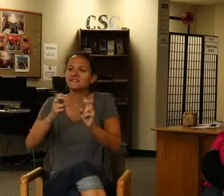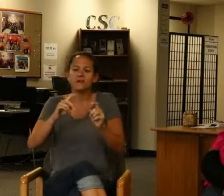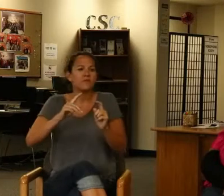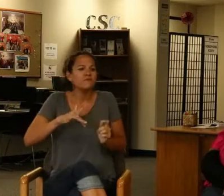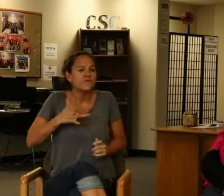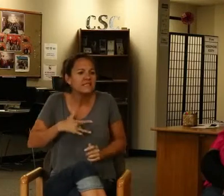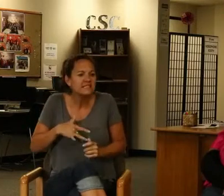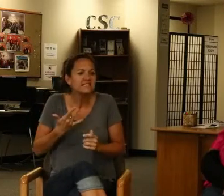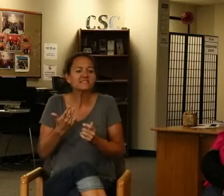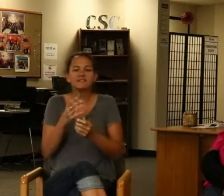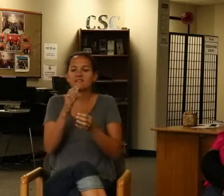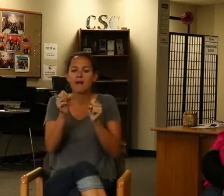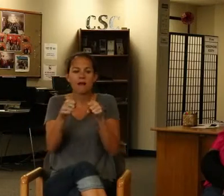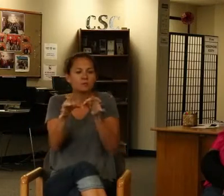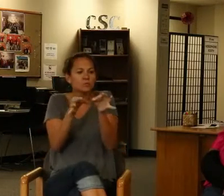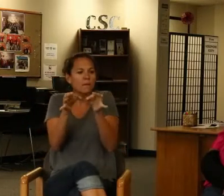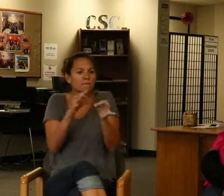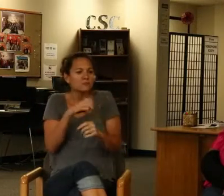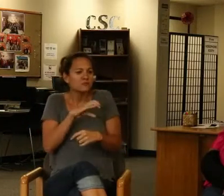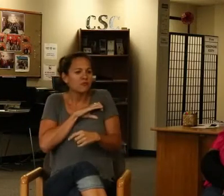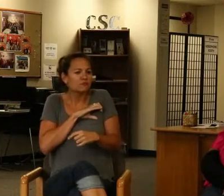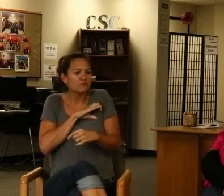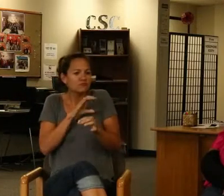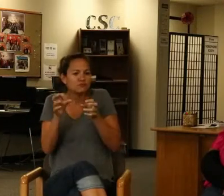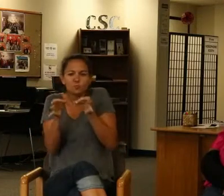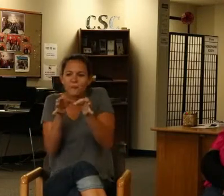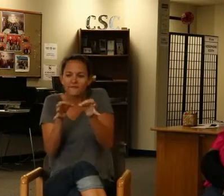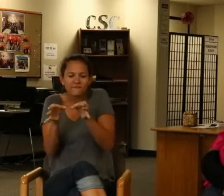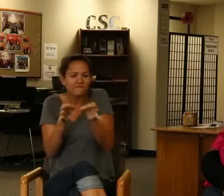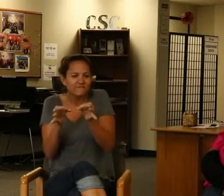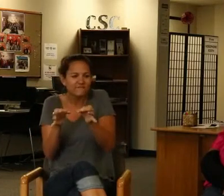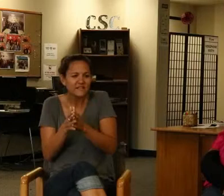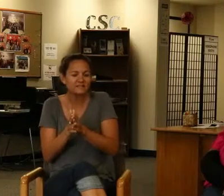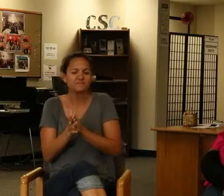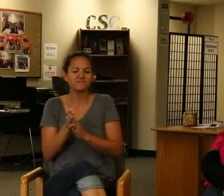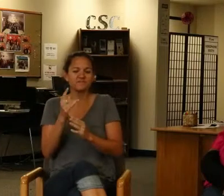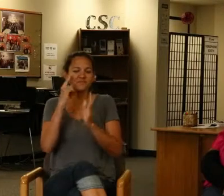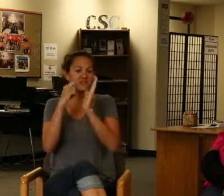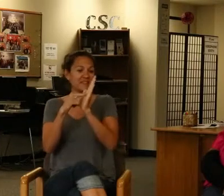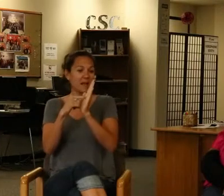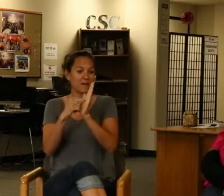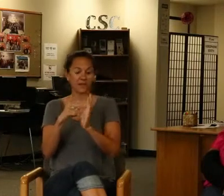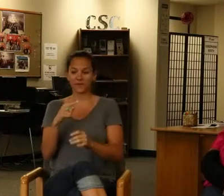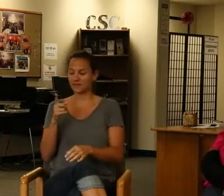different topics, feelings, and description of characters, descriptive